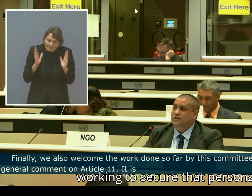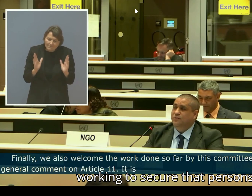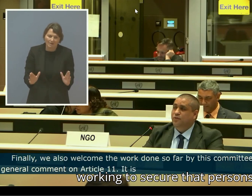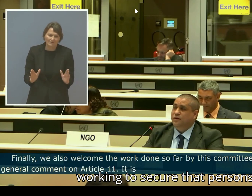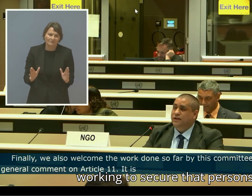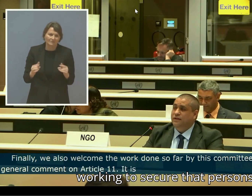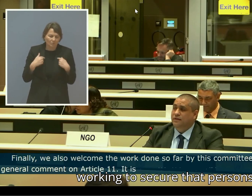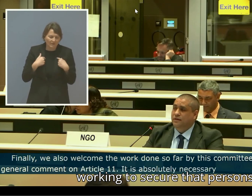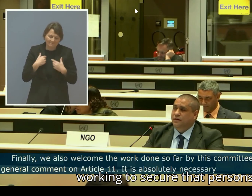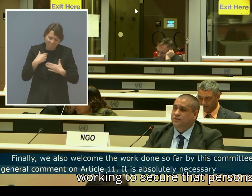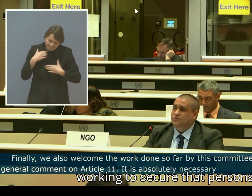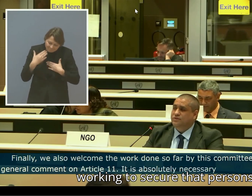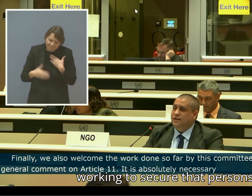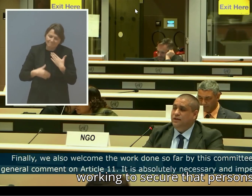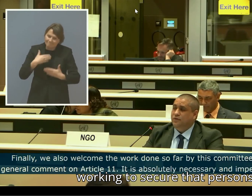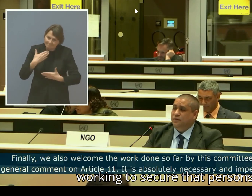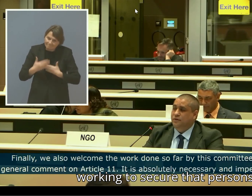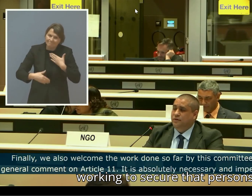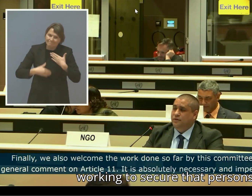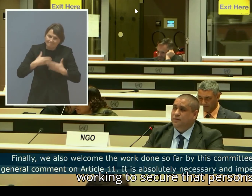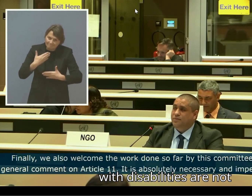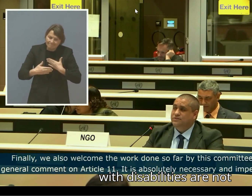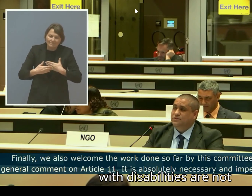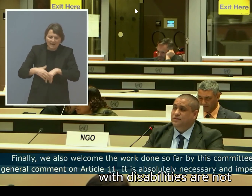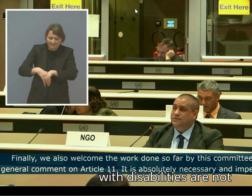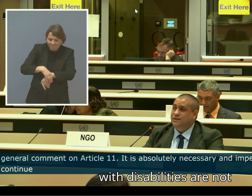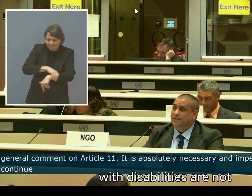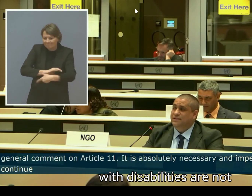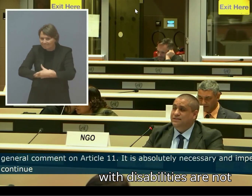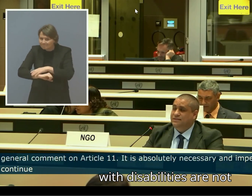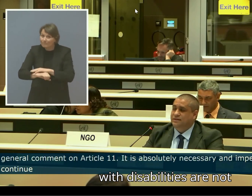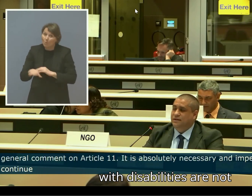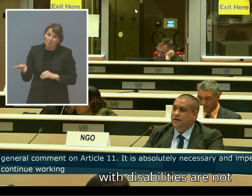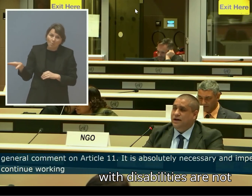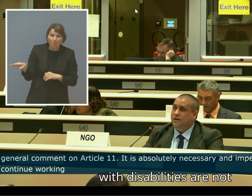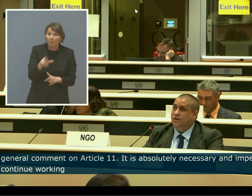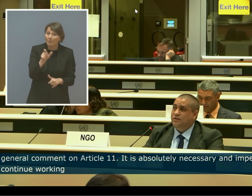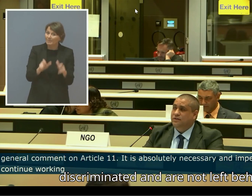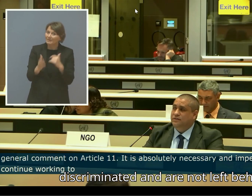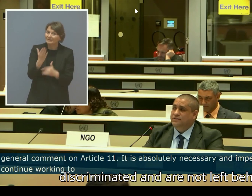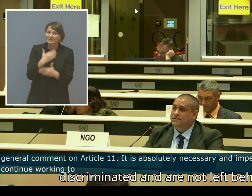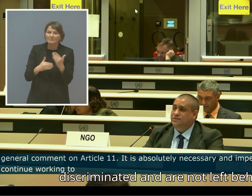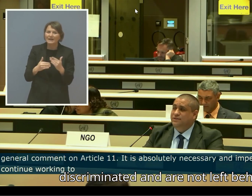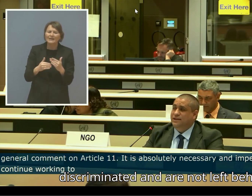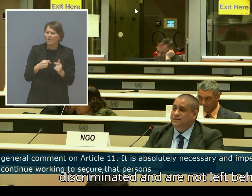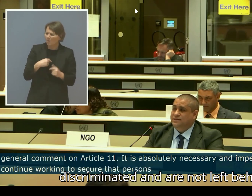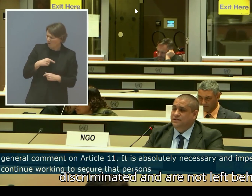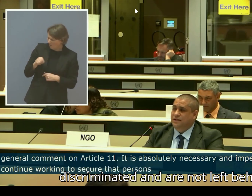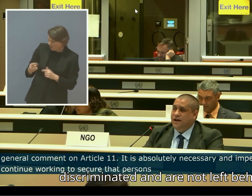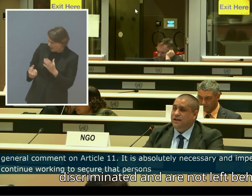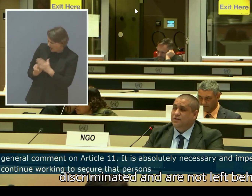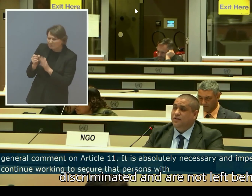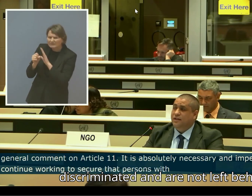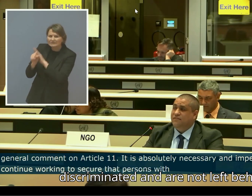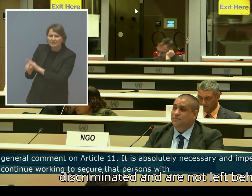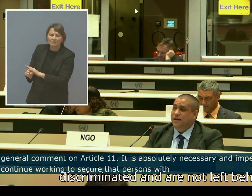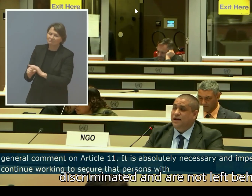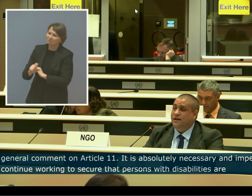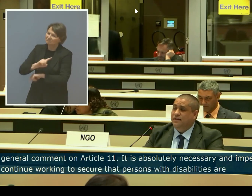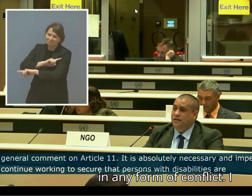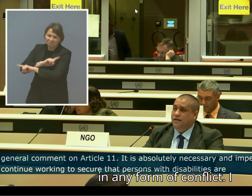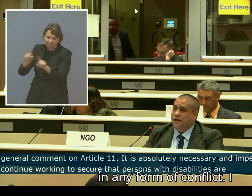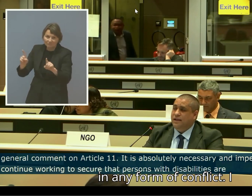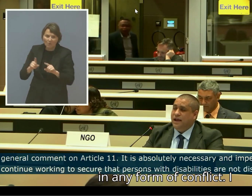continue working to secure that persons with disabilities are not discriminated and are not left